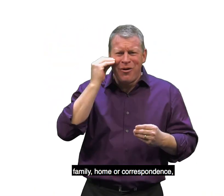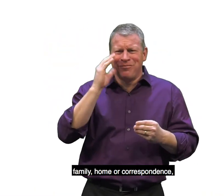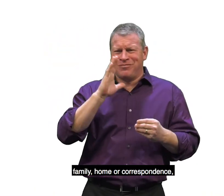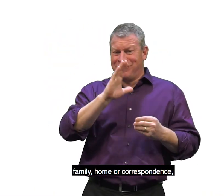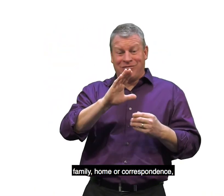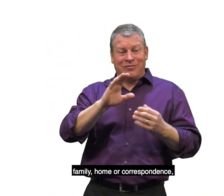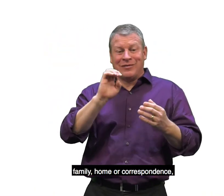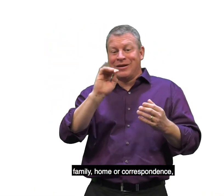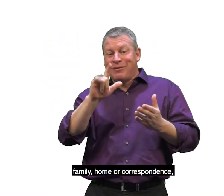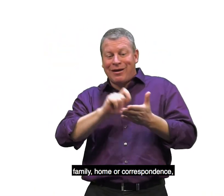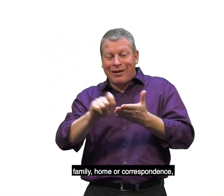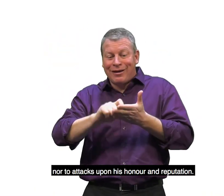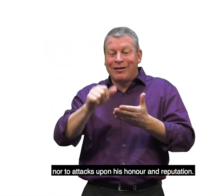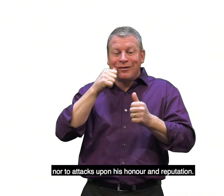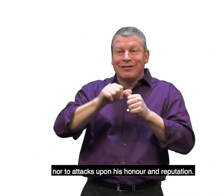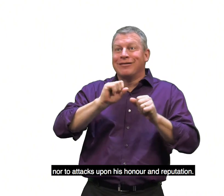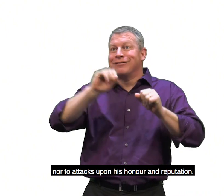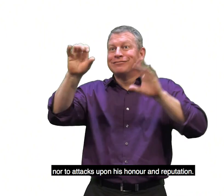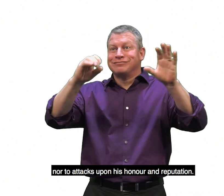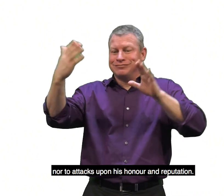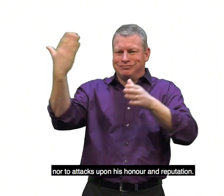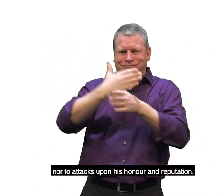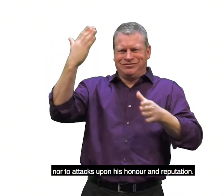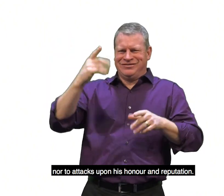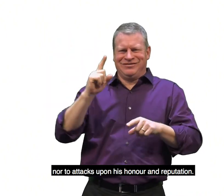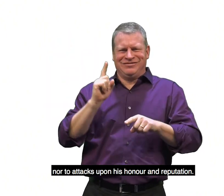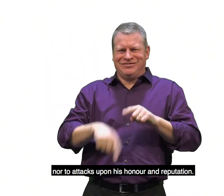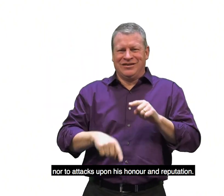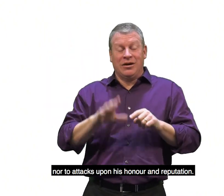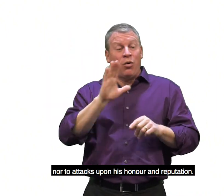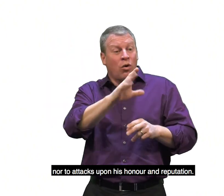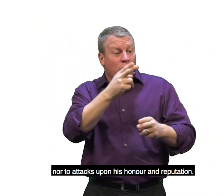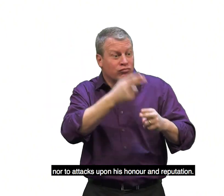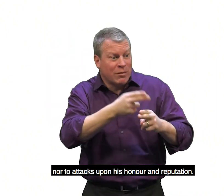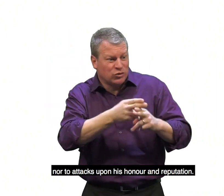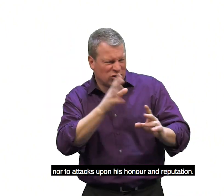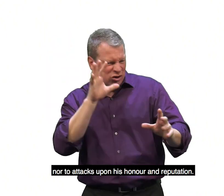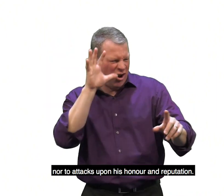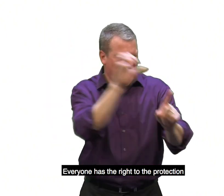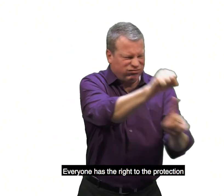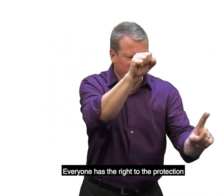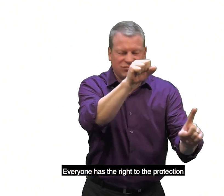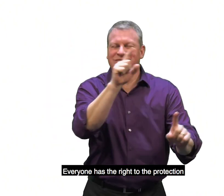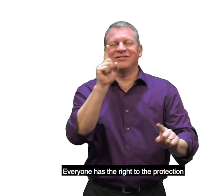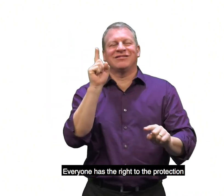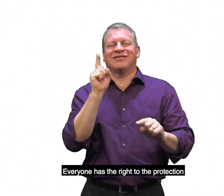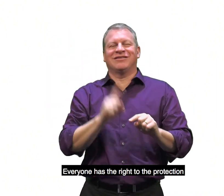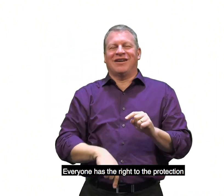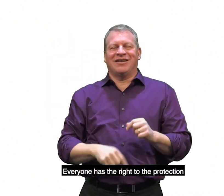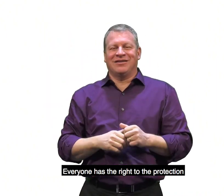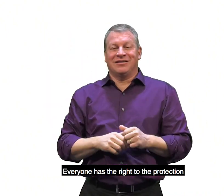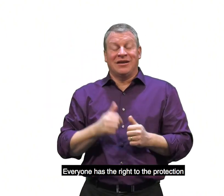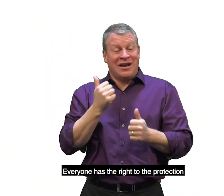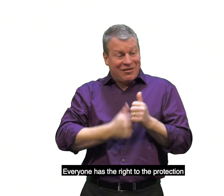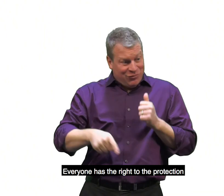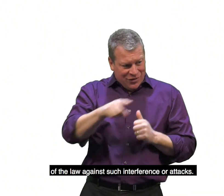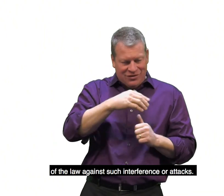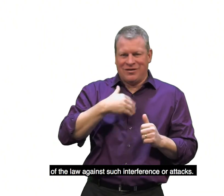home, or correspondence, nor to attacks upon his honor and reputation. Everyone has the right to the protection of the